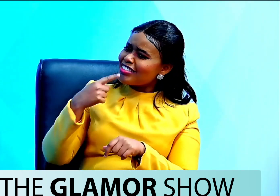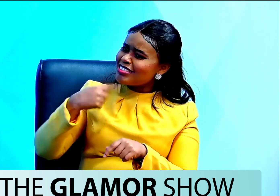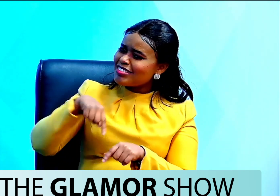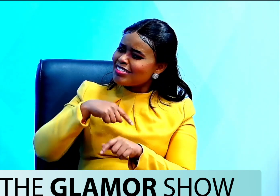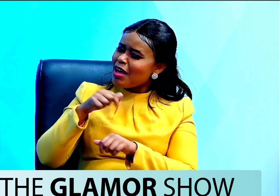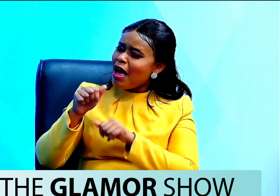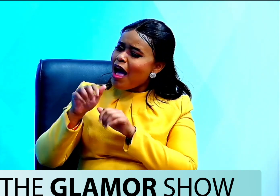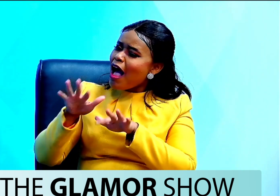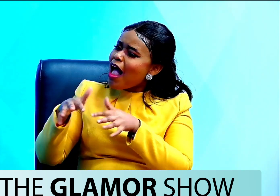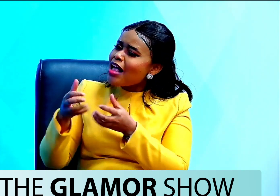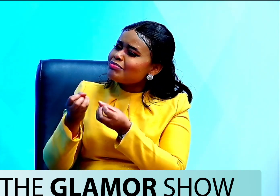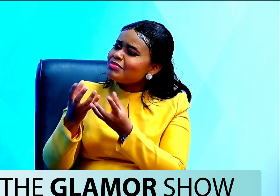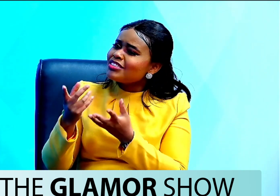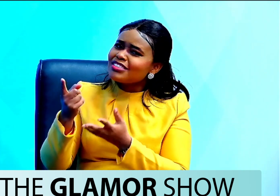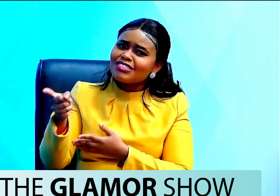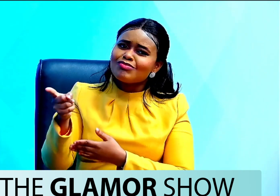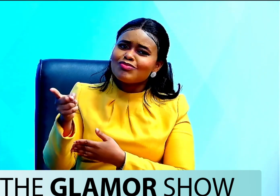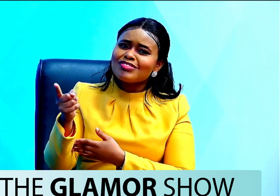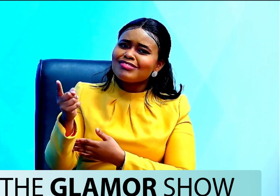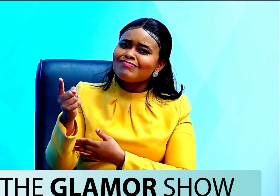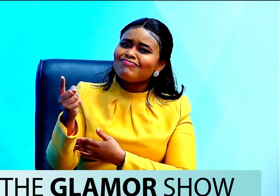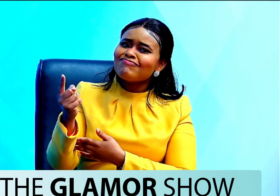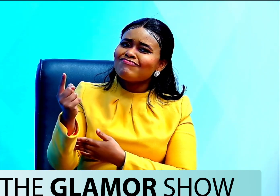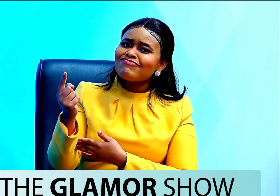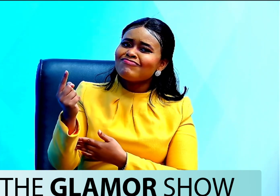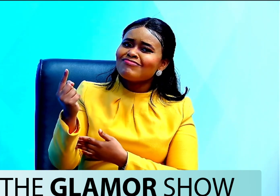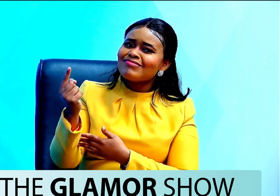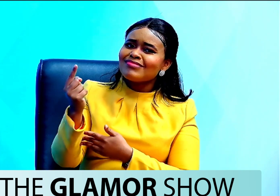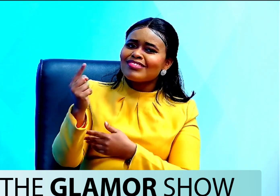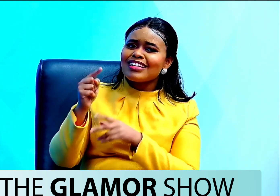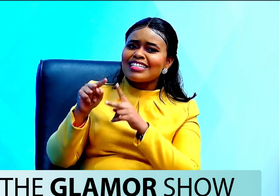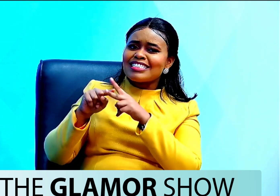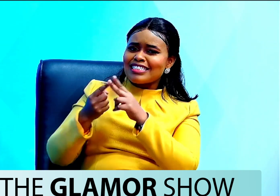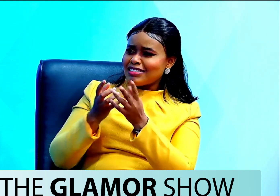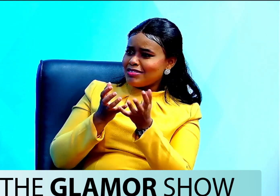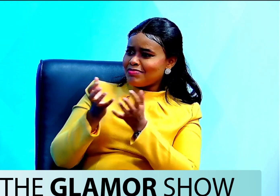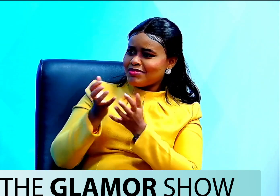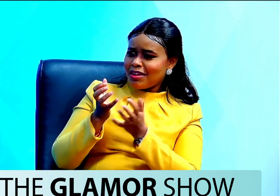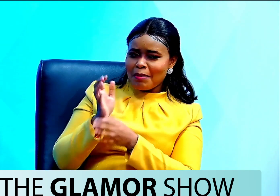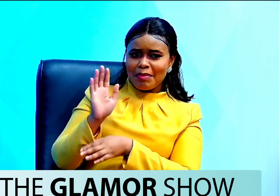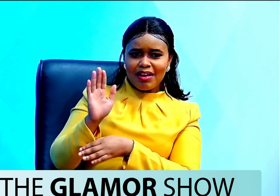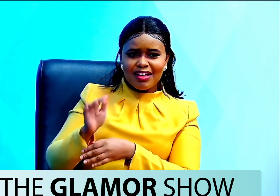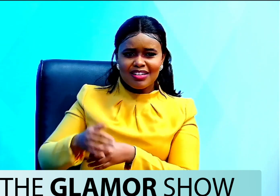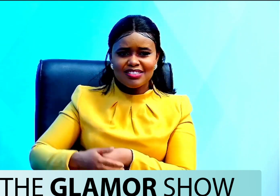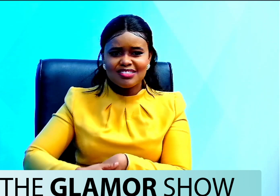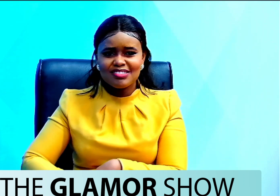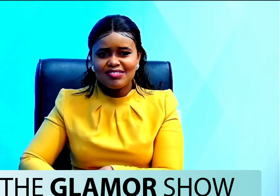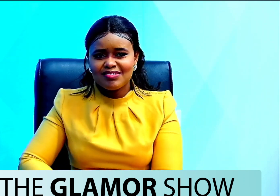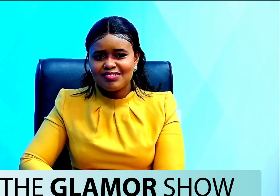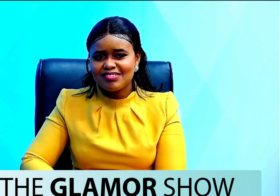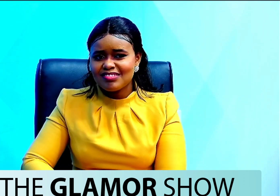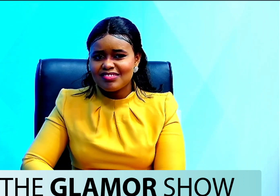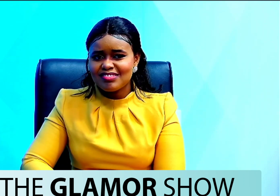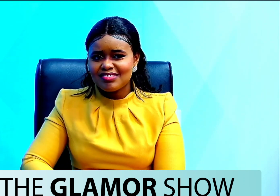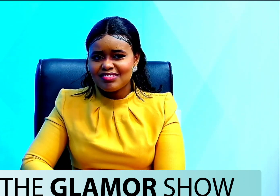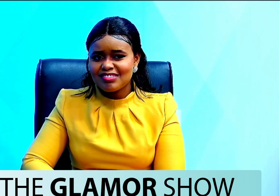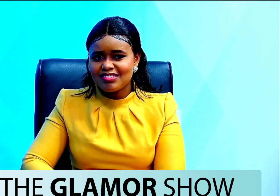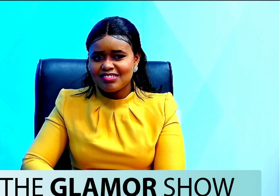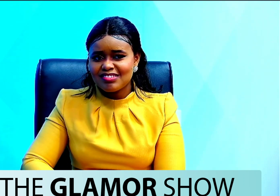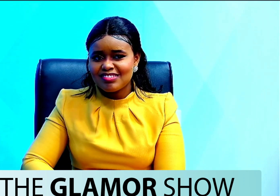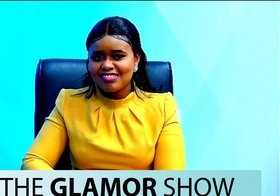Okay, so you're really talking of the capital and all that. So please tell, if I need to start a human hair